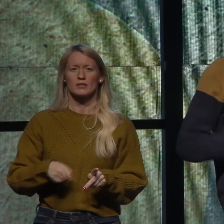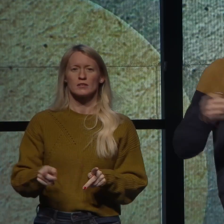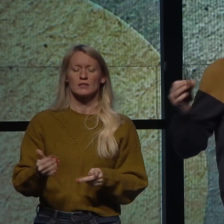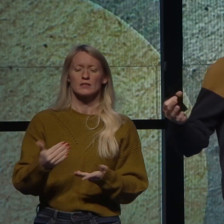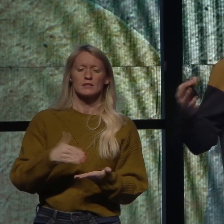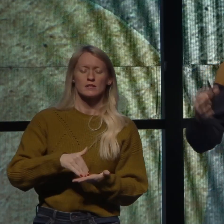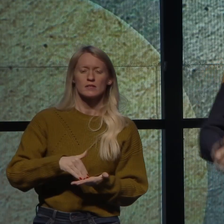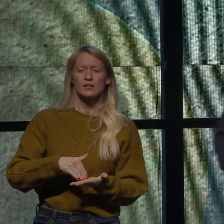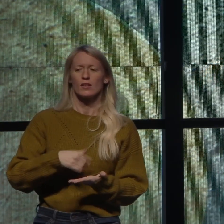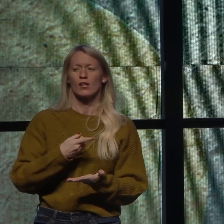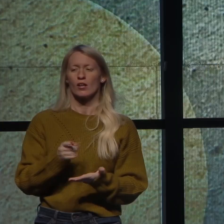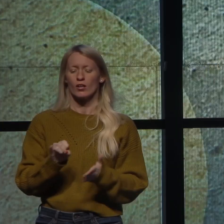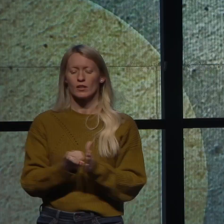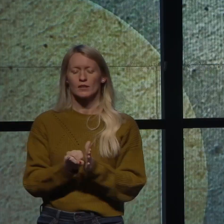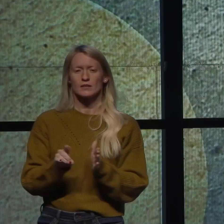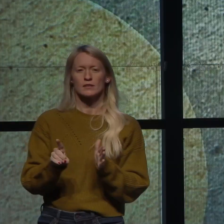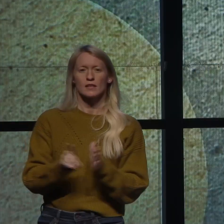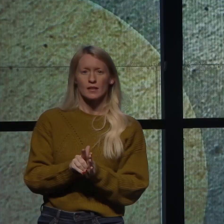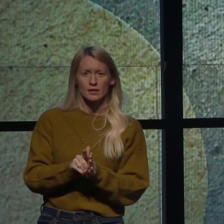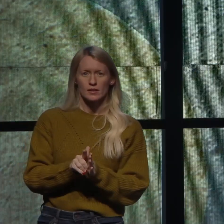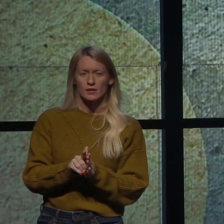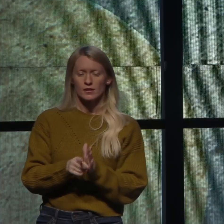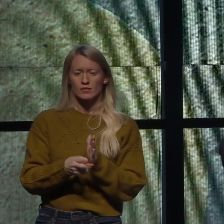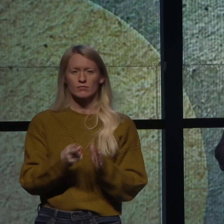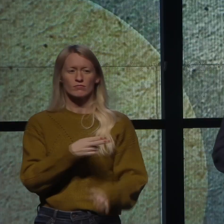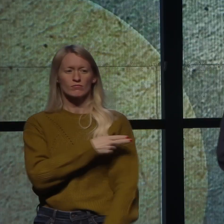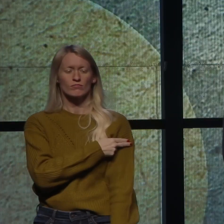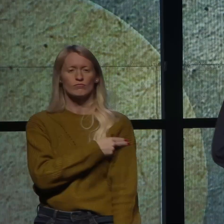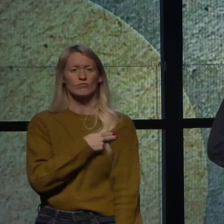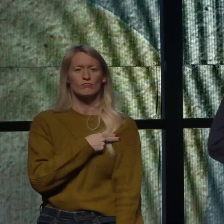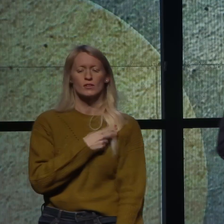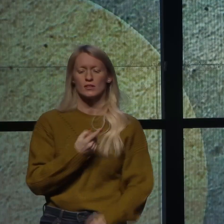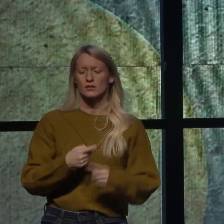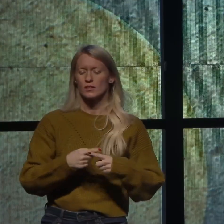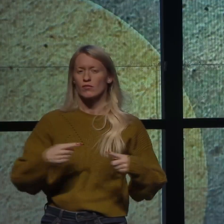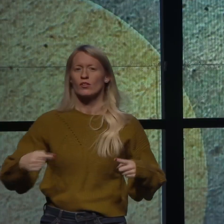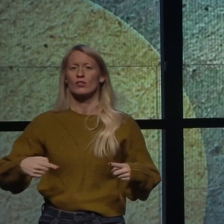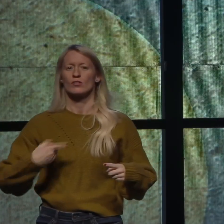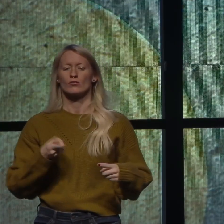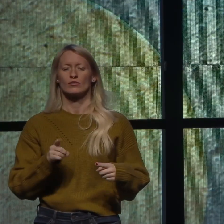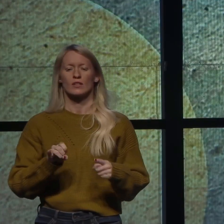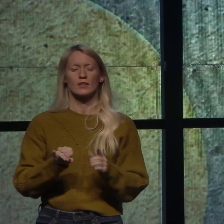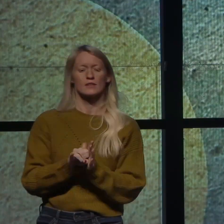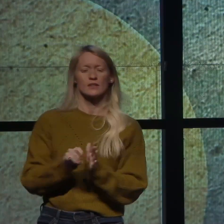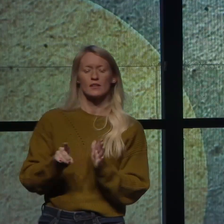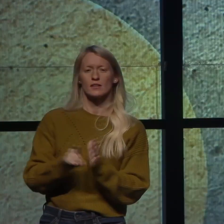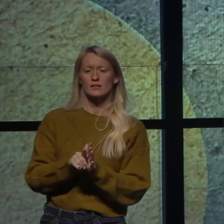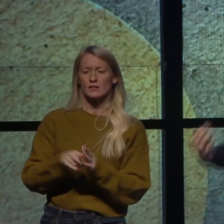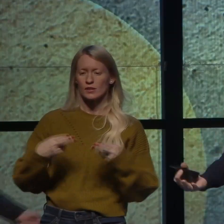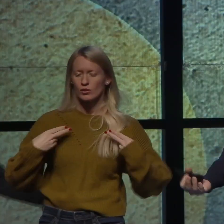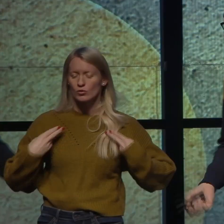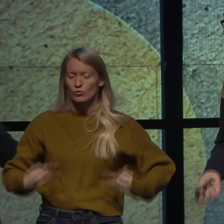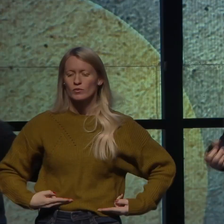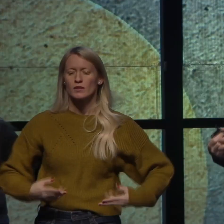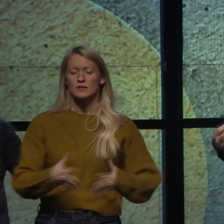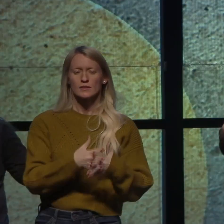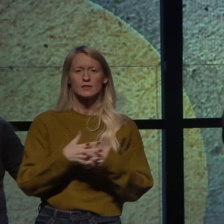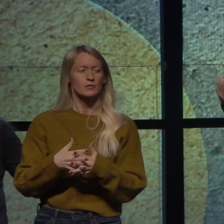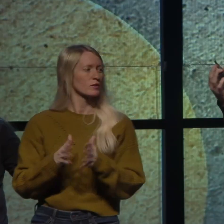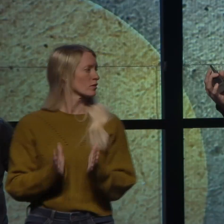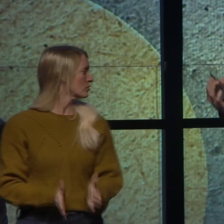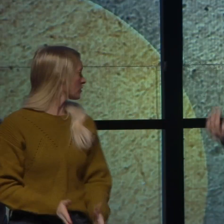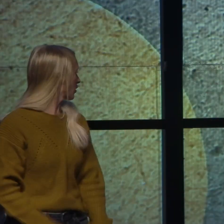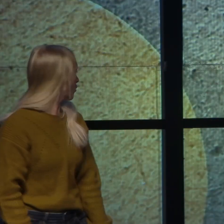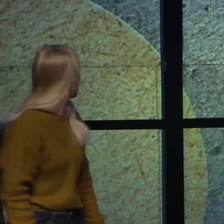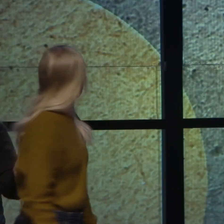That our identity is somehow found in differentiating ourselves, that our identity as humans, our identity as Americans, our identity